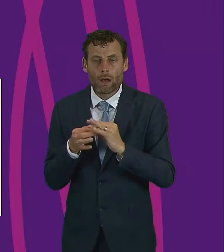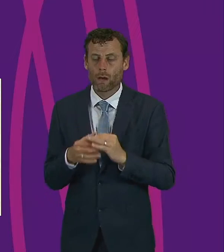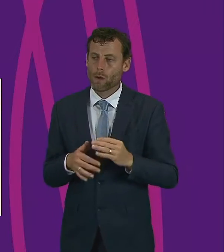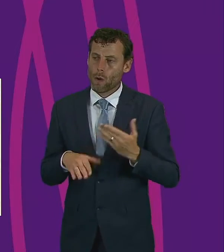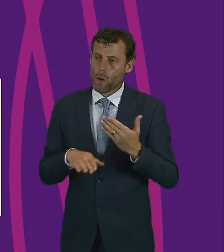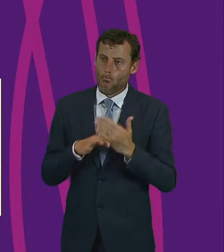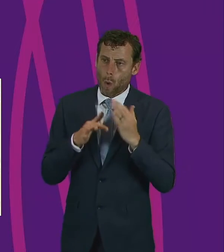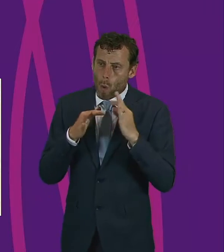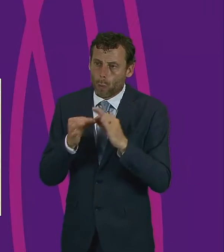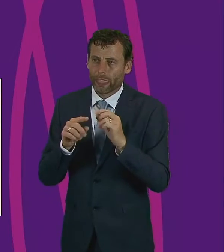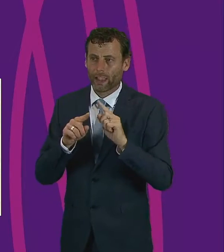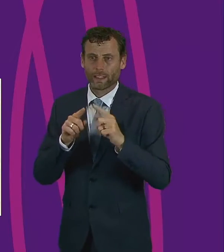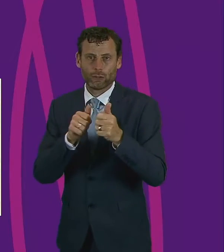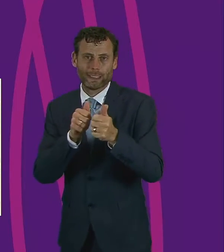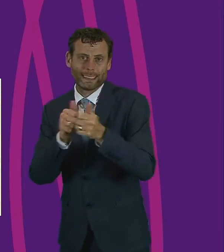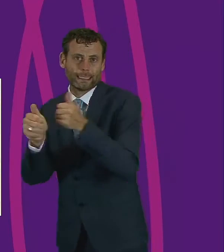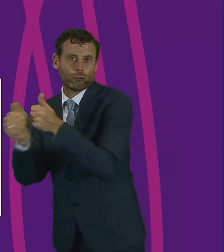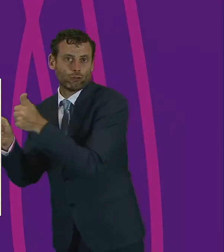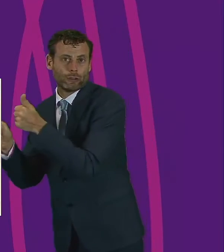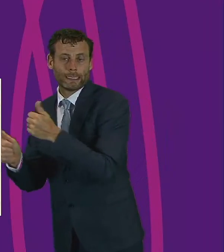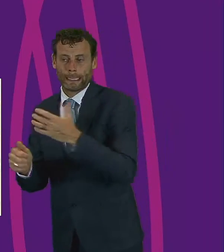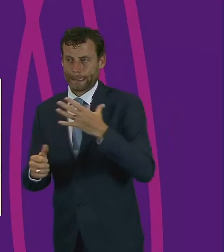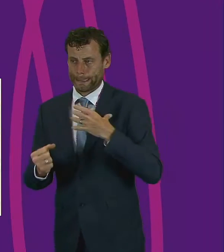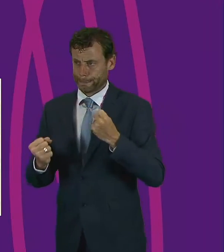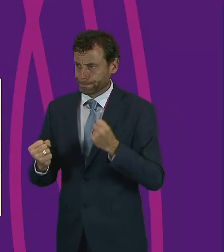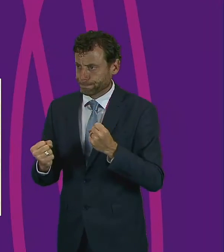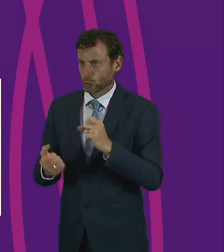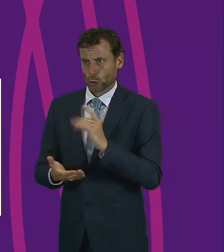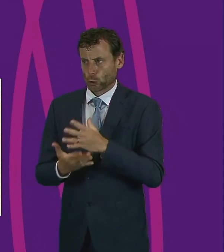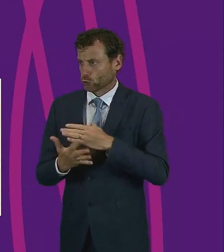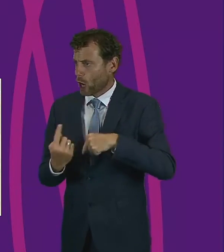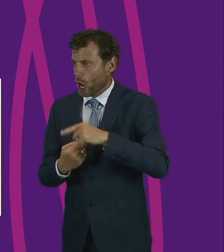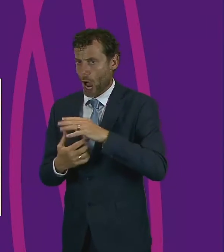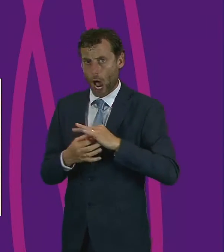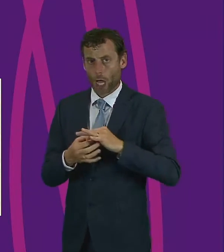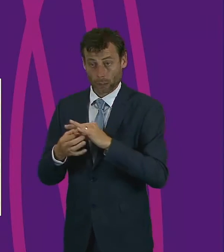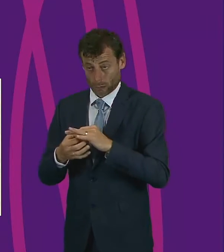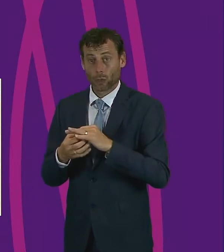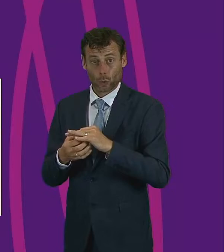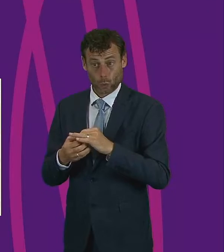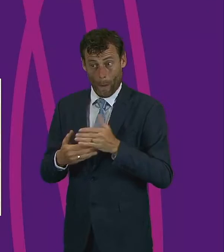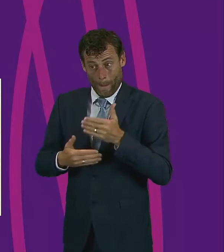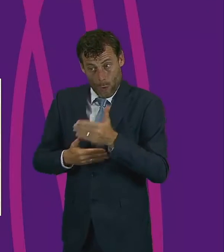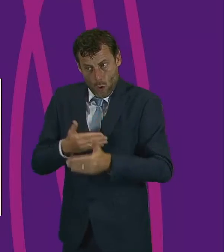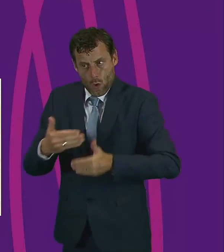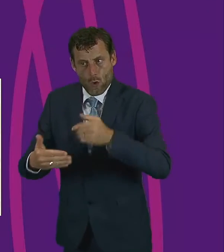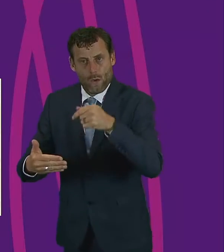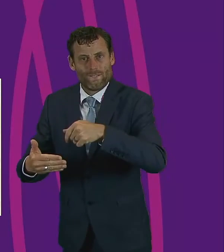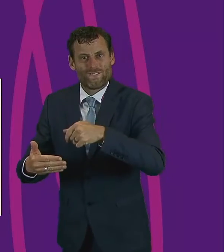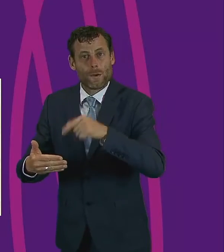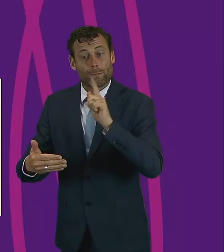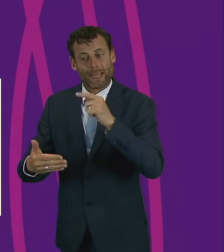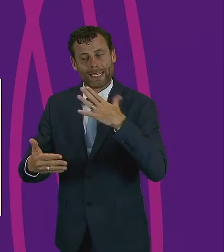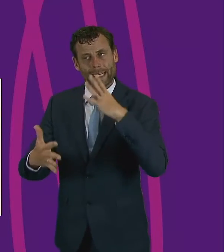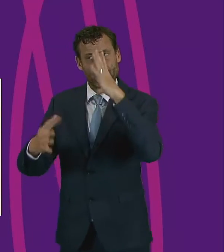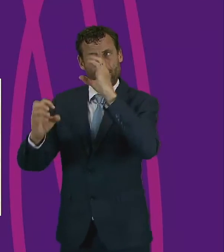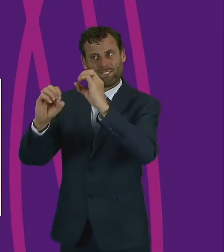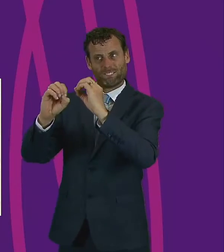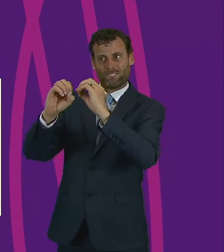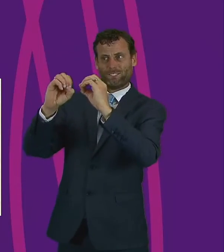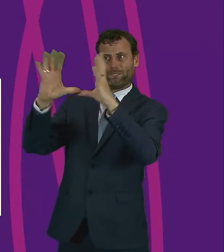confidence, building on the constructive and fruitful engagement we have seen to date, but with a clear vision of what we want to